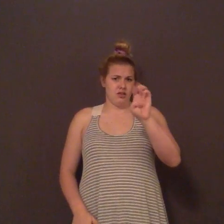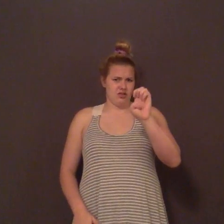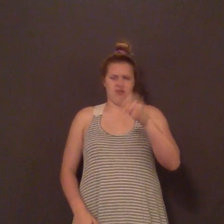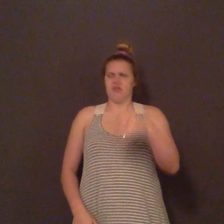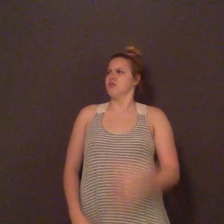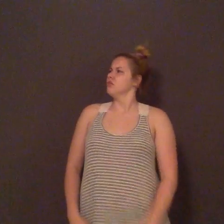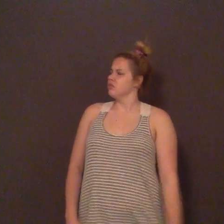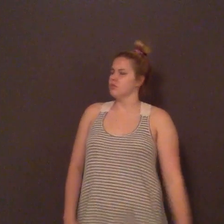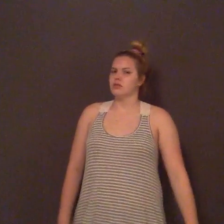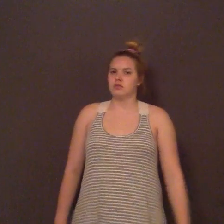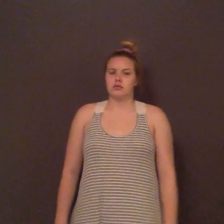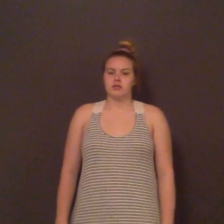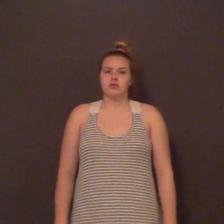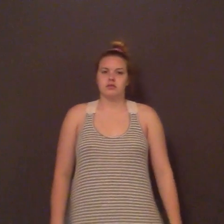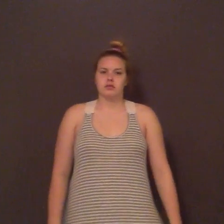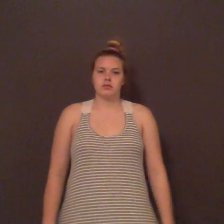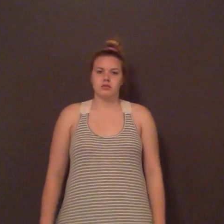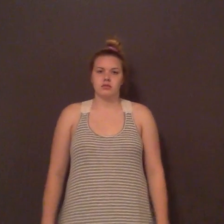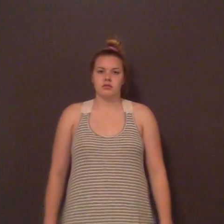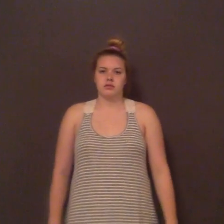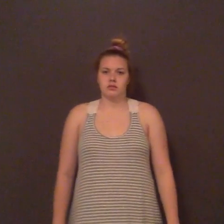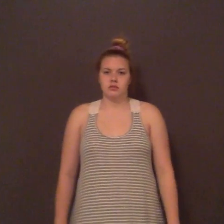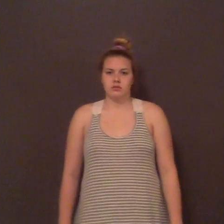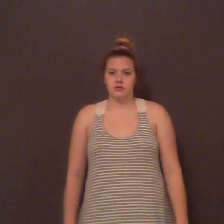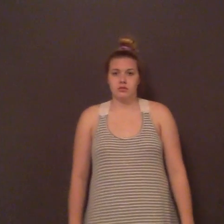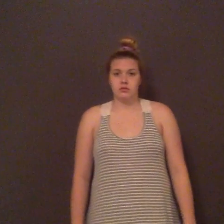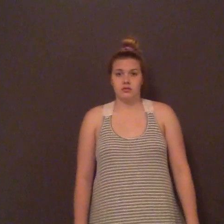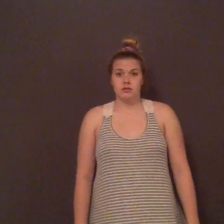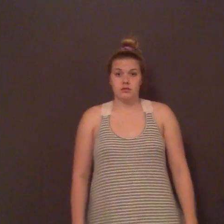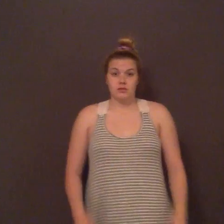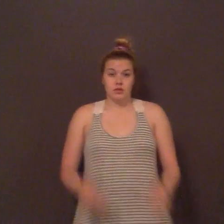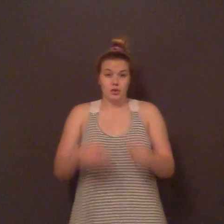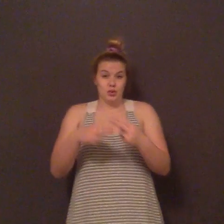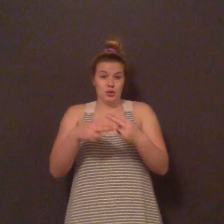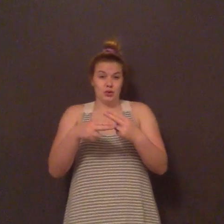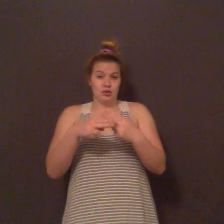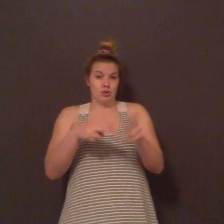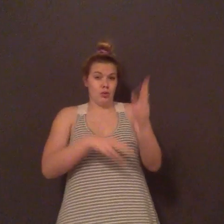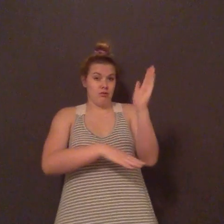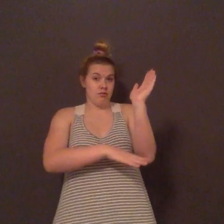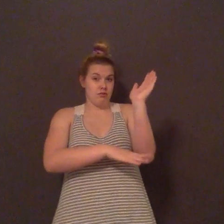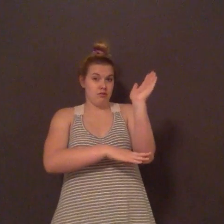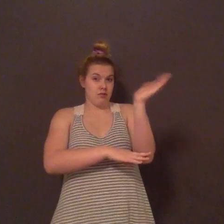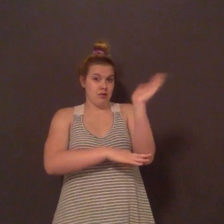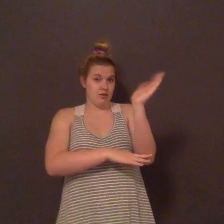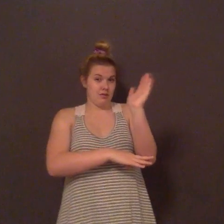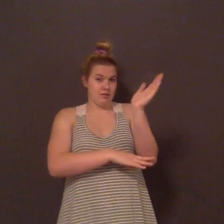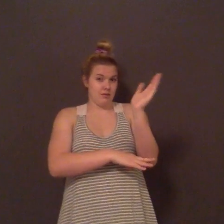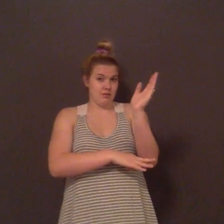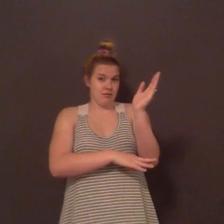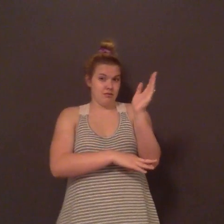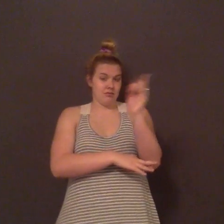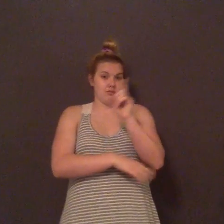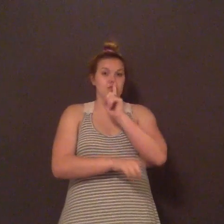Before we begin today, I'd like to make a brief announcement. Each month, the university sponsors a debate at the Fine Arts Center, and our department will be